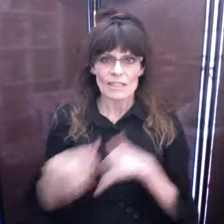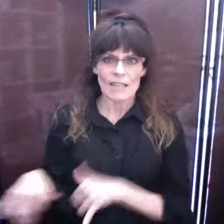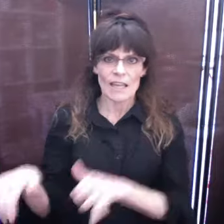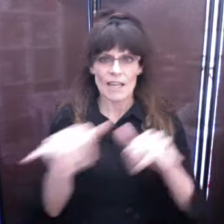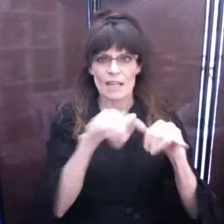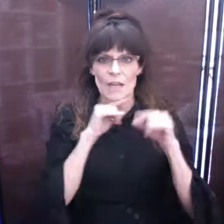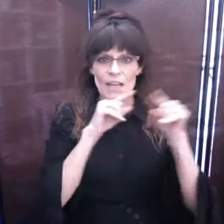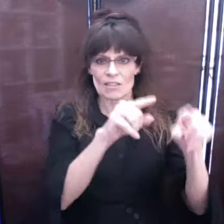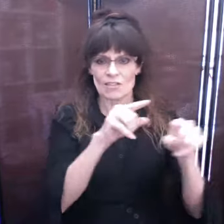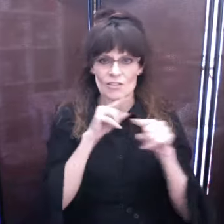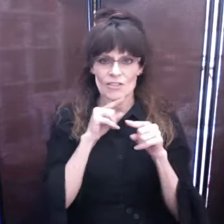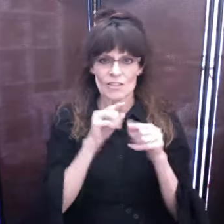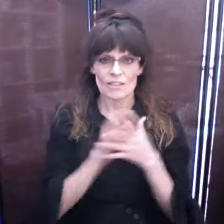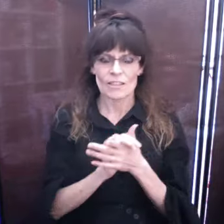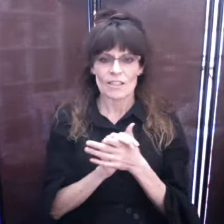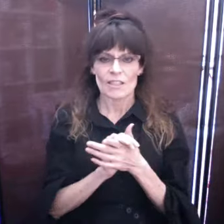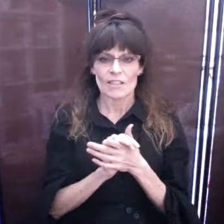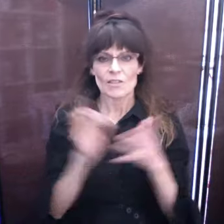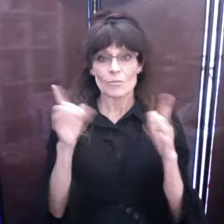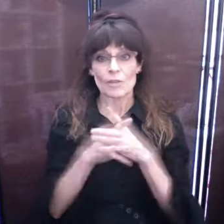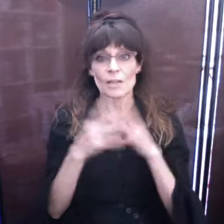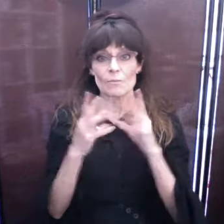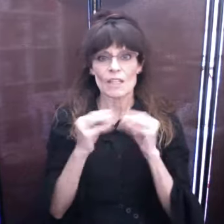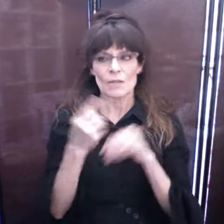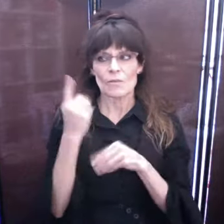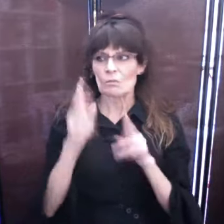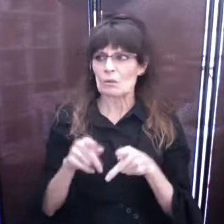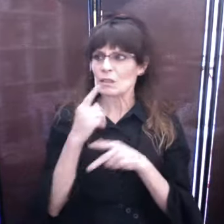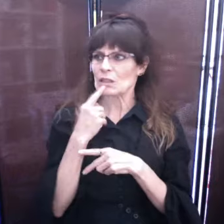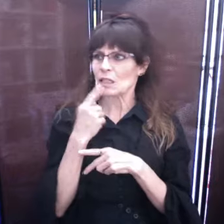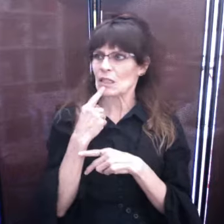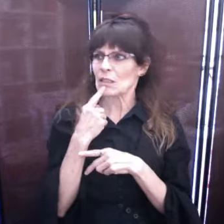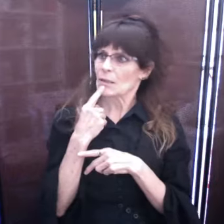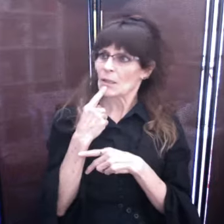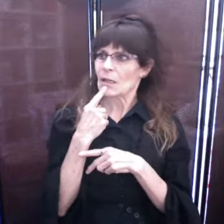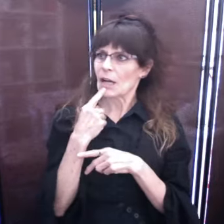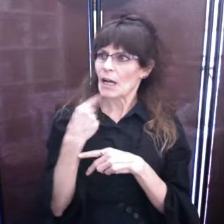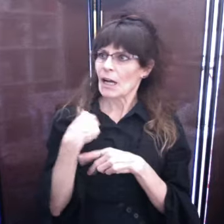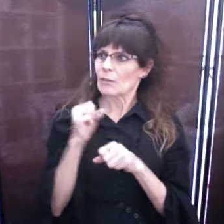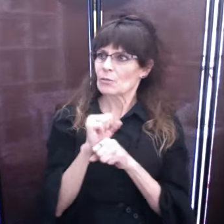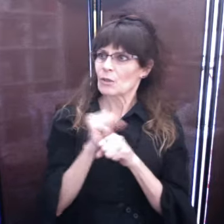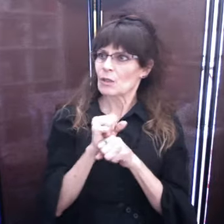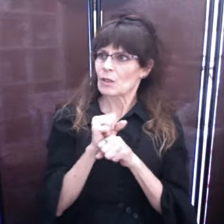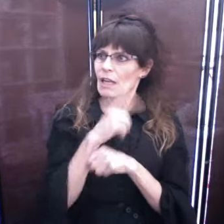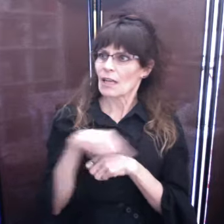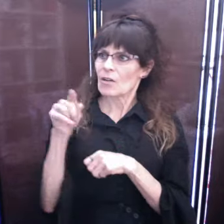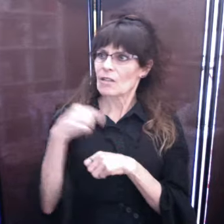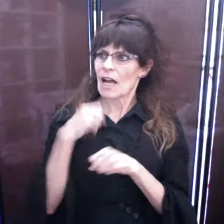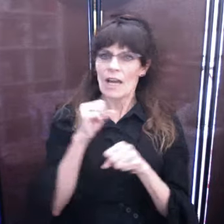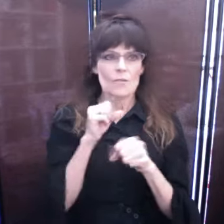much. So you bring up meeting, and one person's going to say, well, I ordered a workbook off Amazon. This person's going to say, I wrote my whole life story. And this person's going to say,